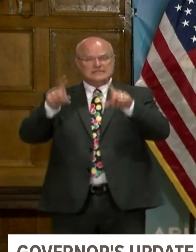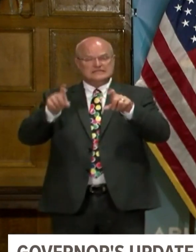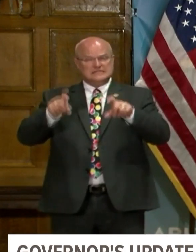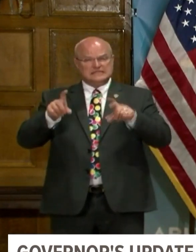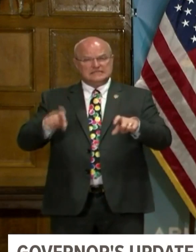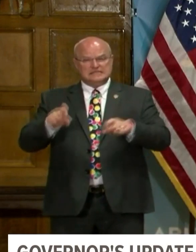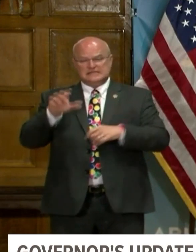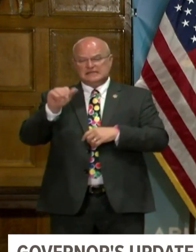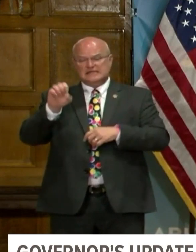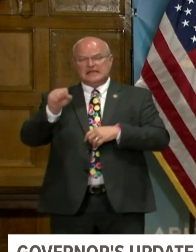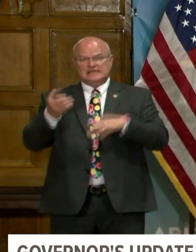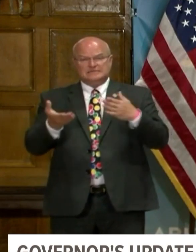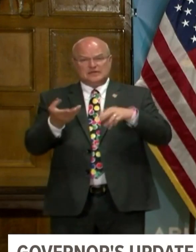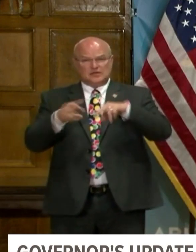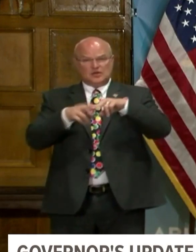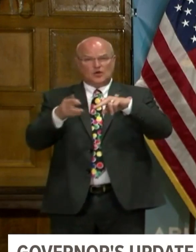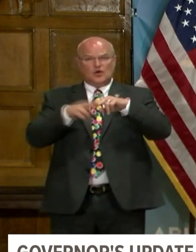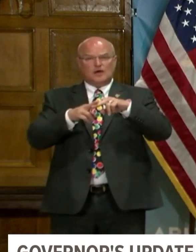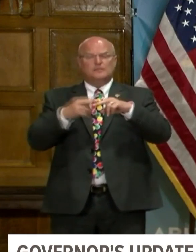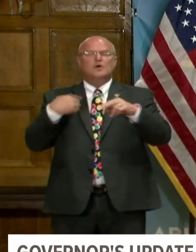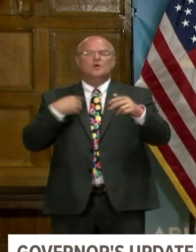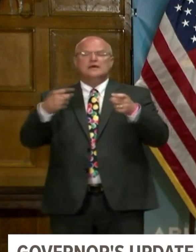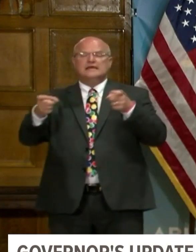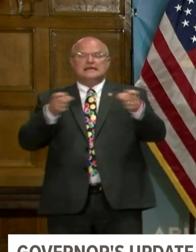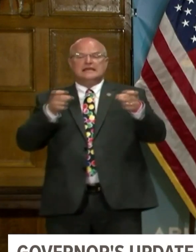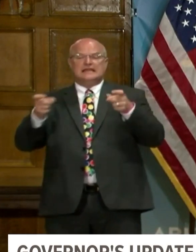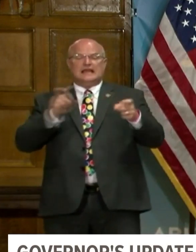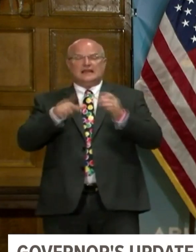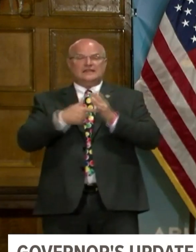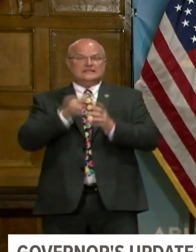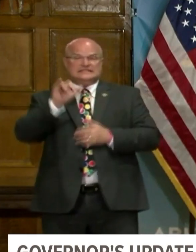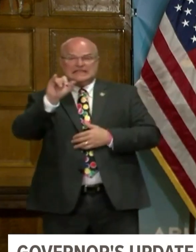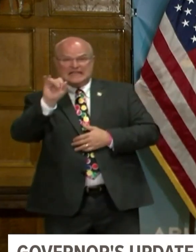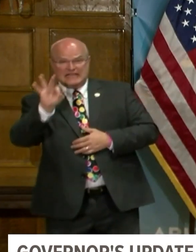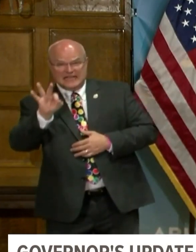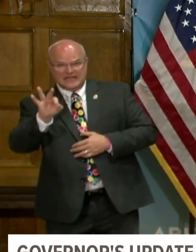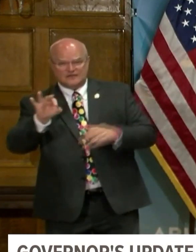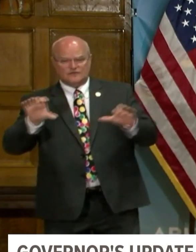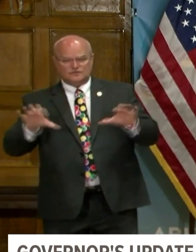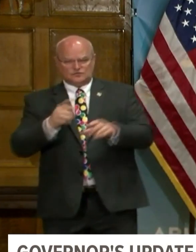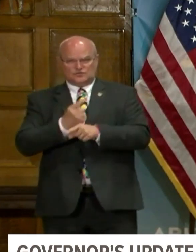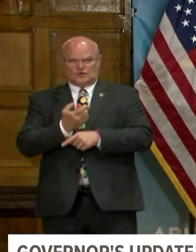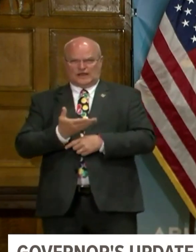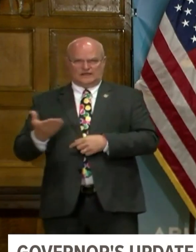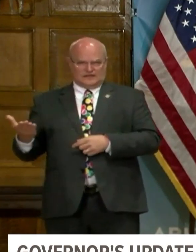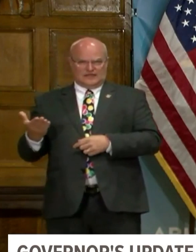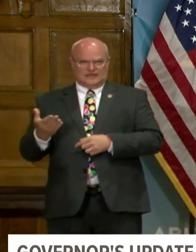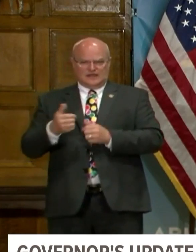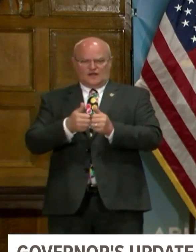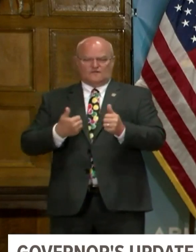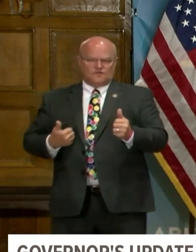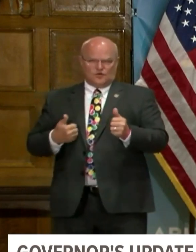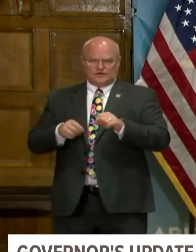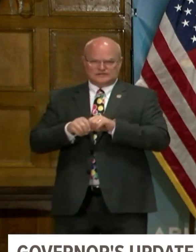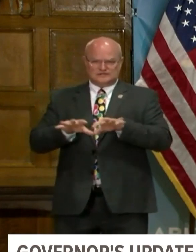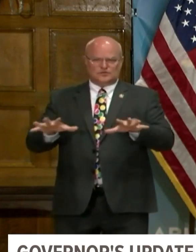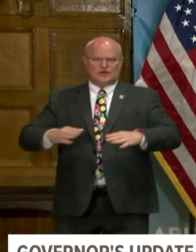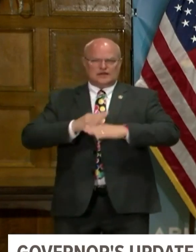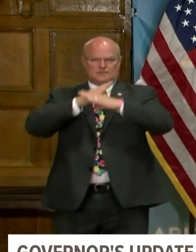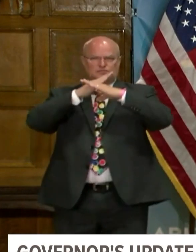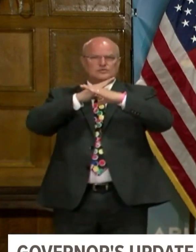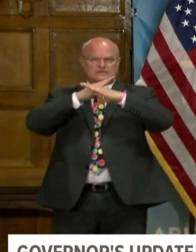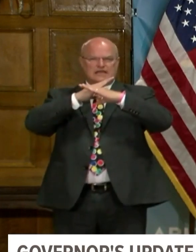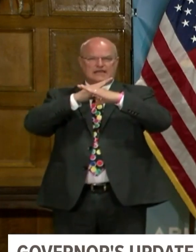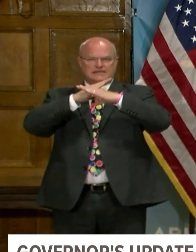lot, our cases might go up. We can handle all of this if we are doing the right thing in avoiding the spread and